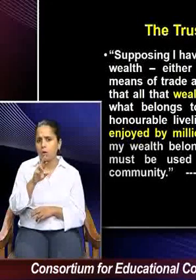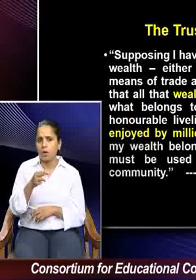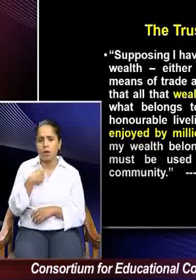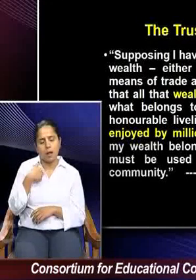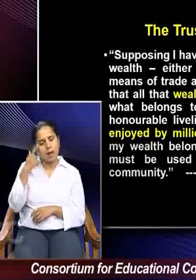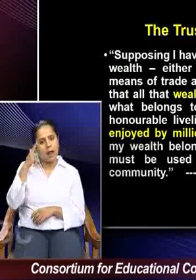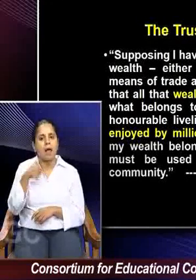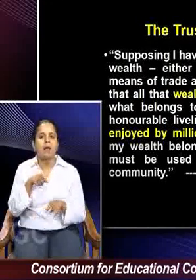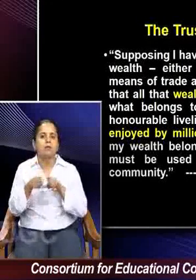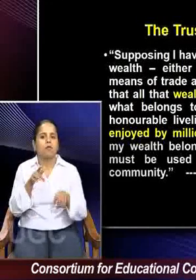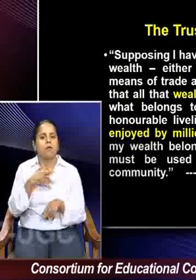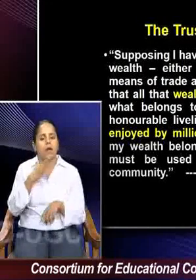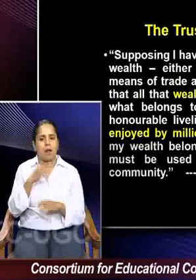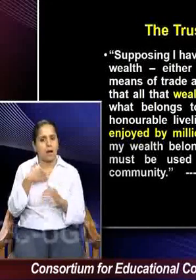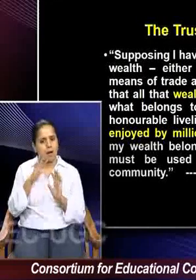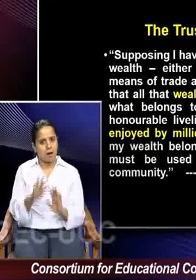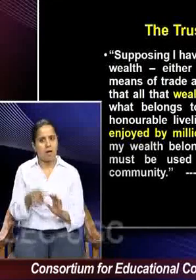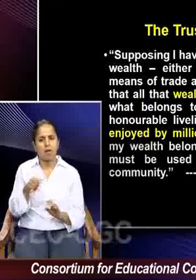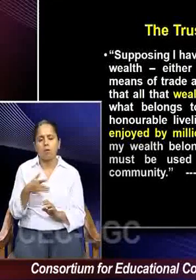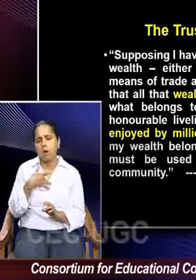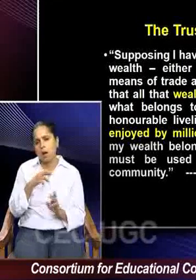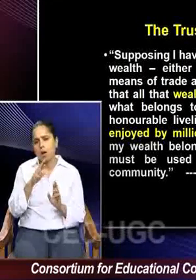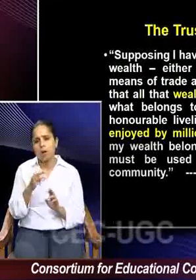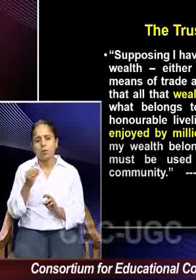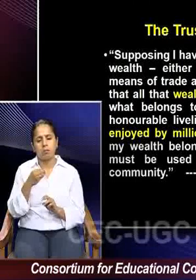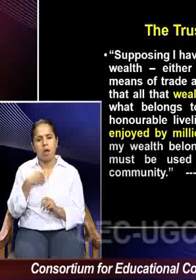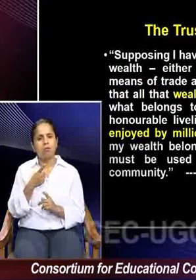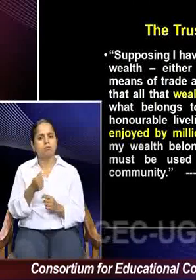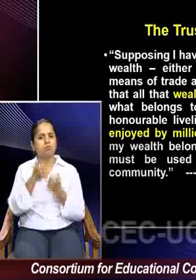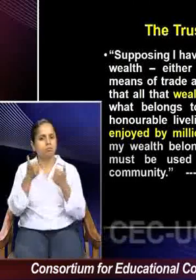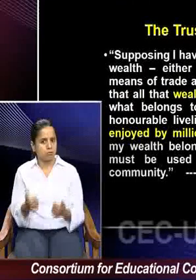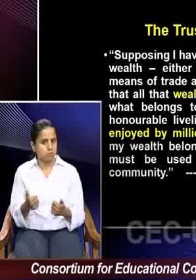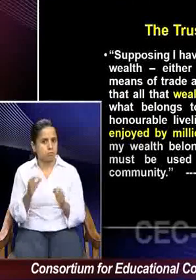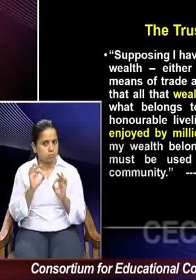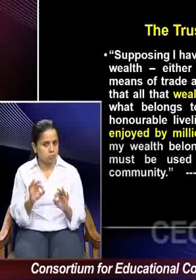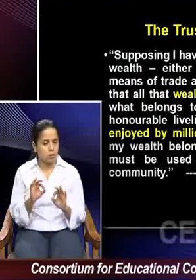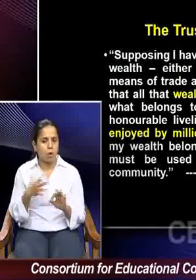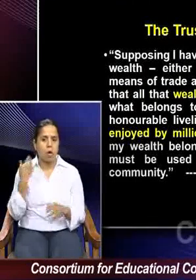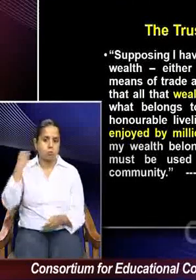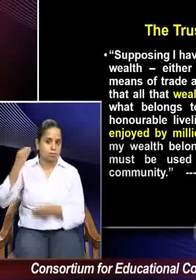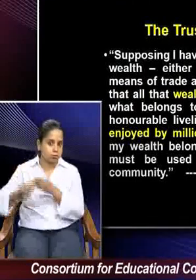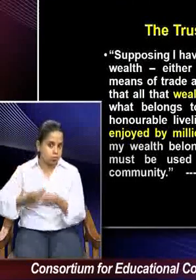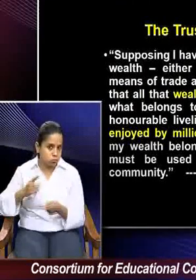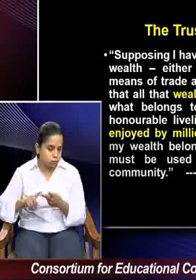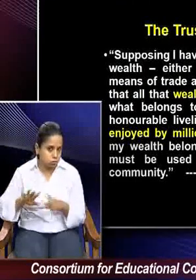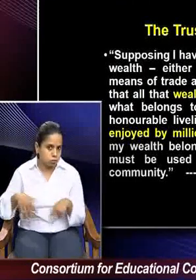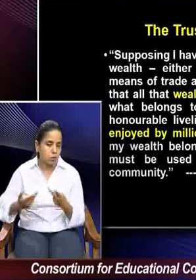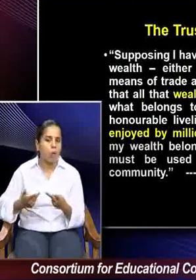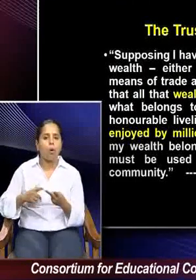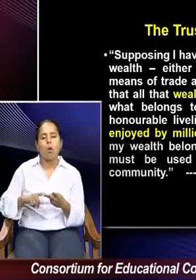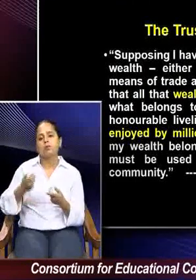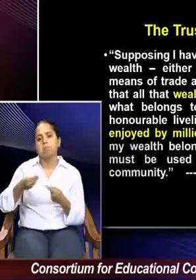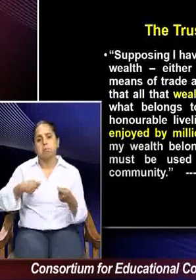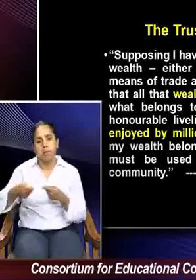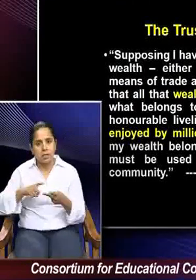have come by a fair amount of wealth, either by way of legacy or by means of trade